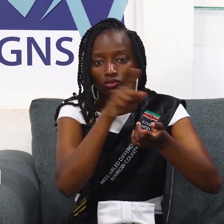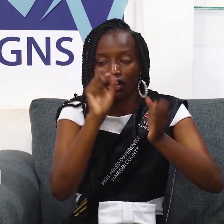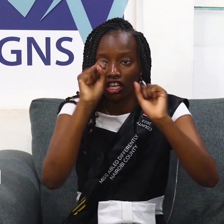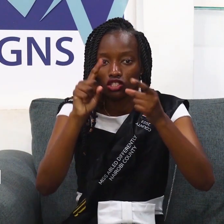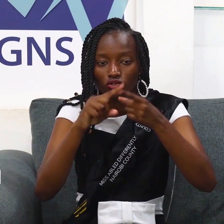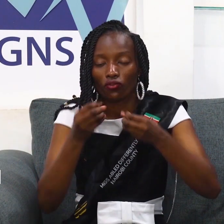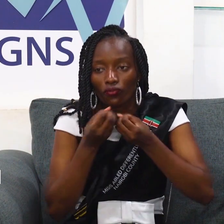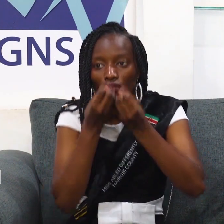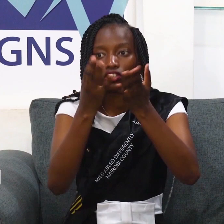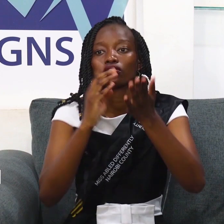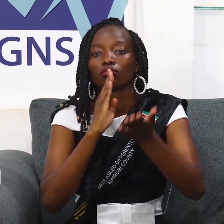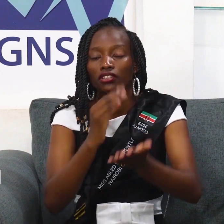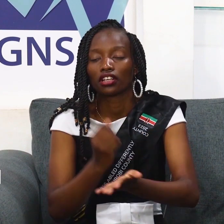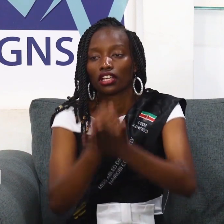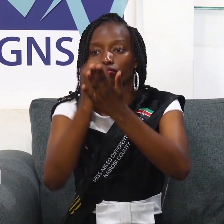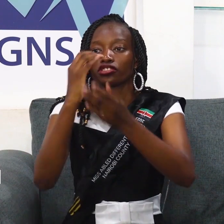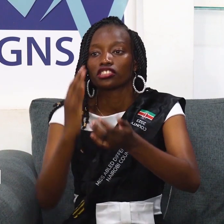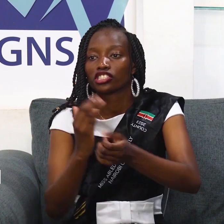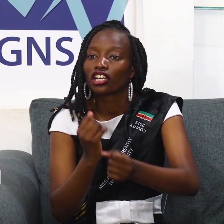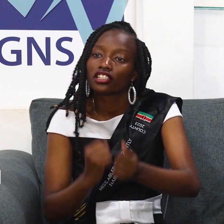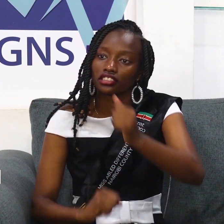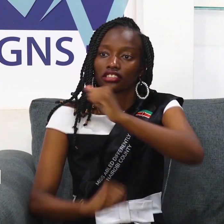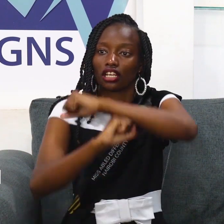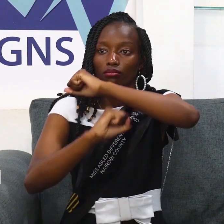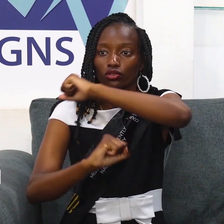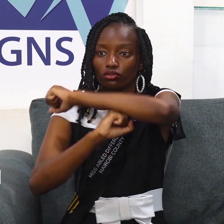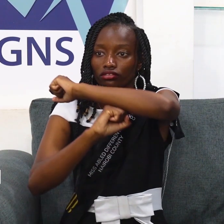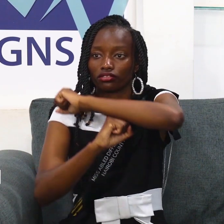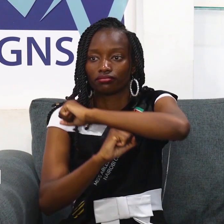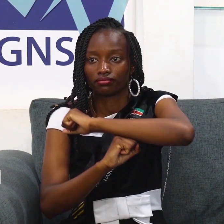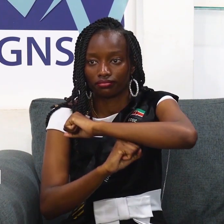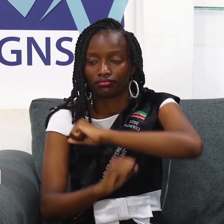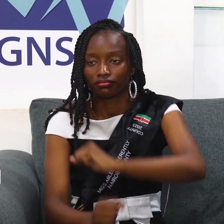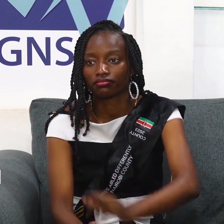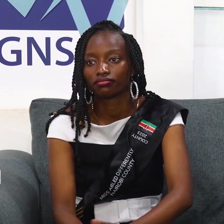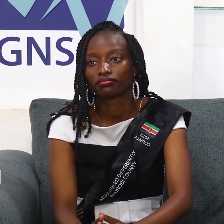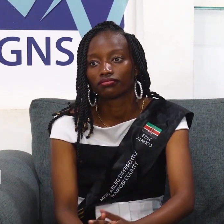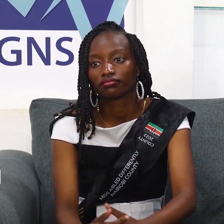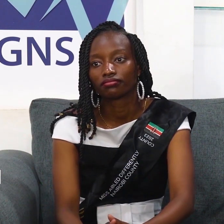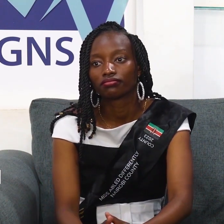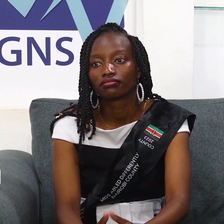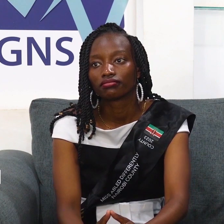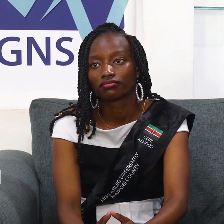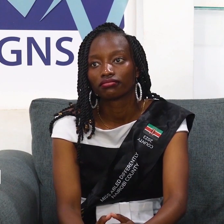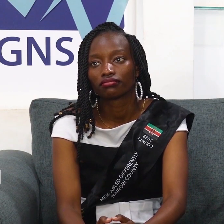work is not only for the deaf, because I also work with the deaf blind and other people to show a lot of support and make sure they're